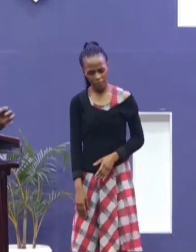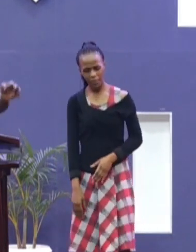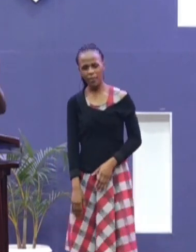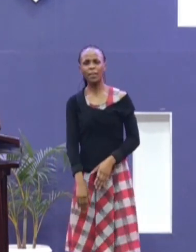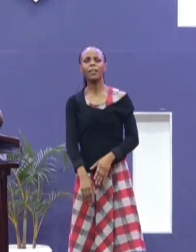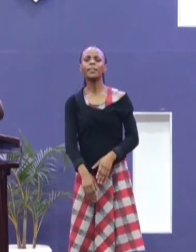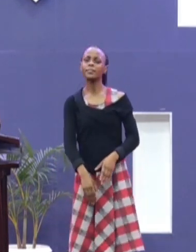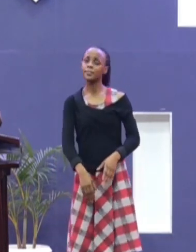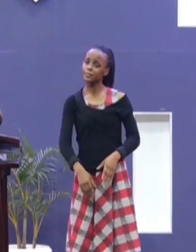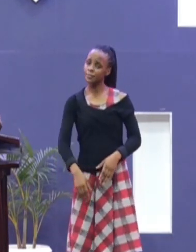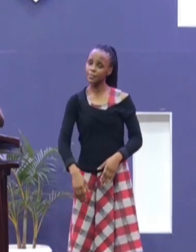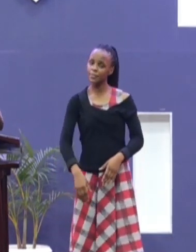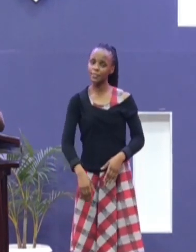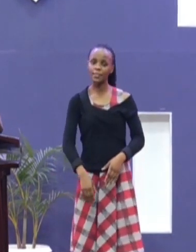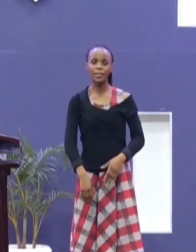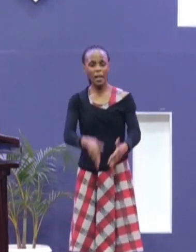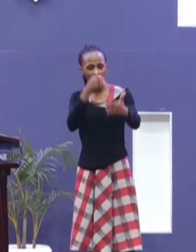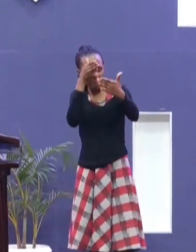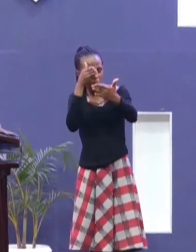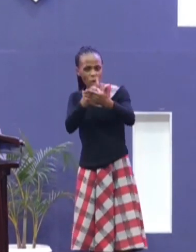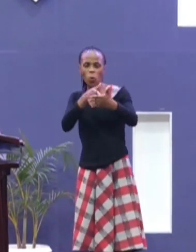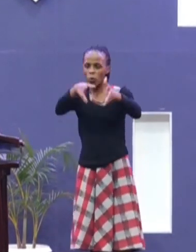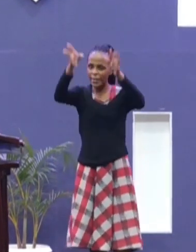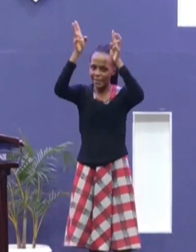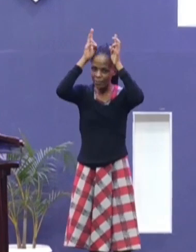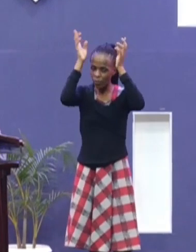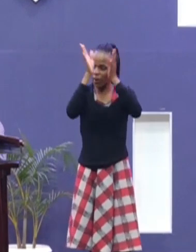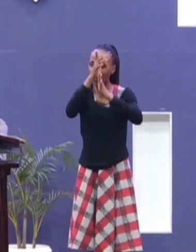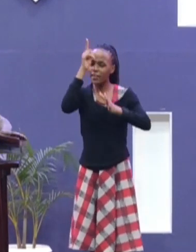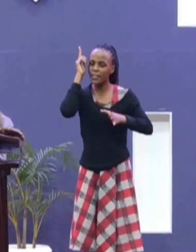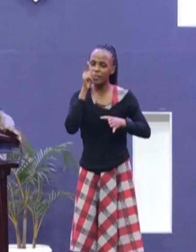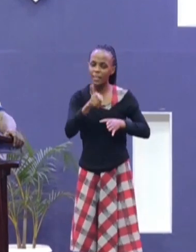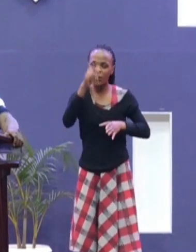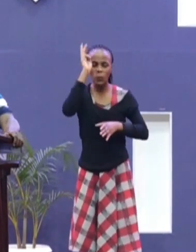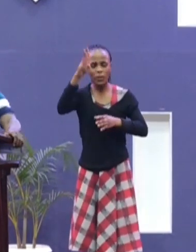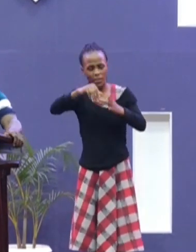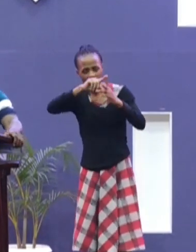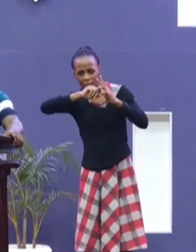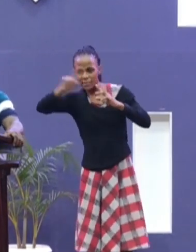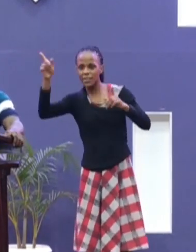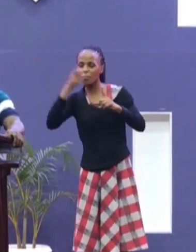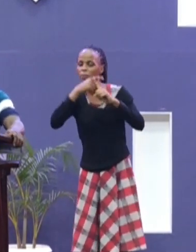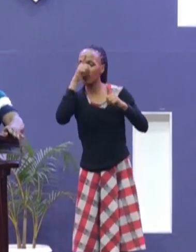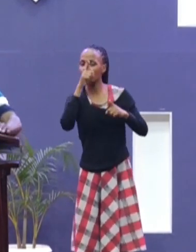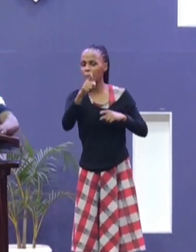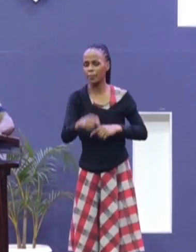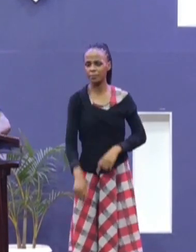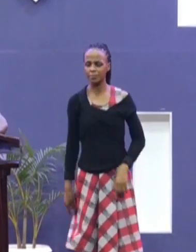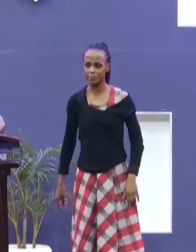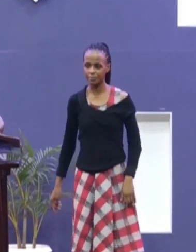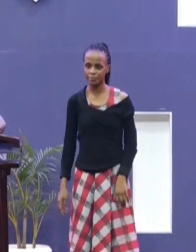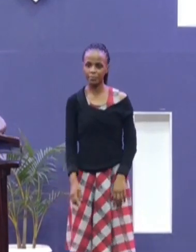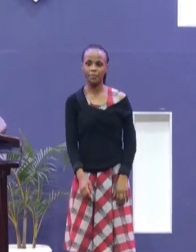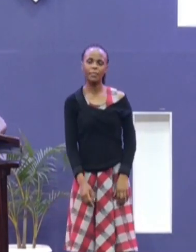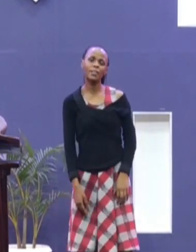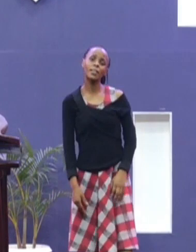devil and he will flee from you. Era Bible yetugamba onye nti muziyize sitani naye ajja badduka. Now the church